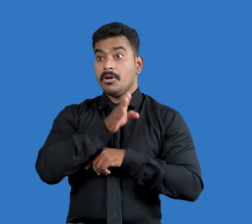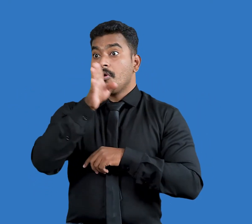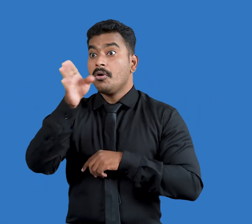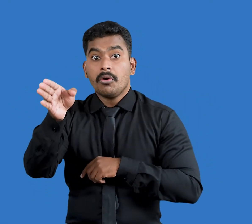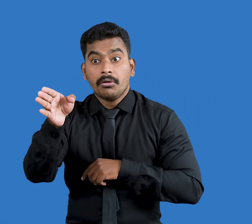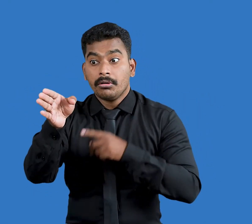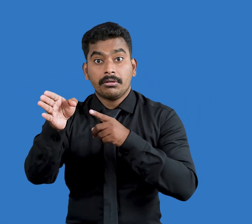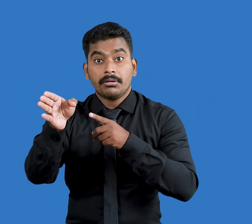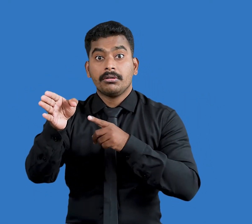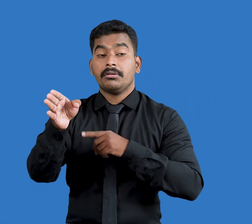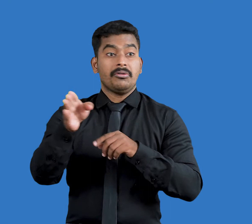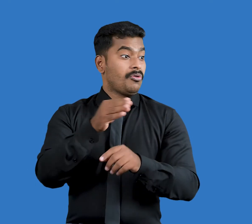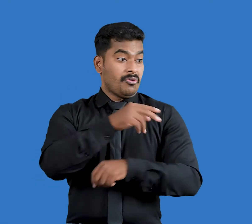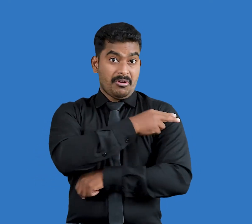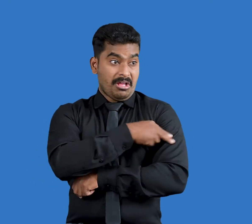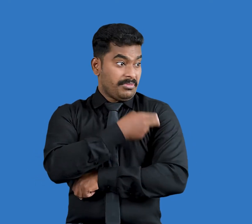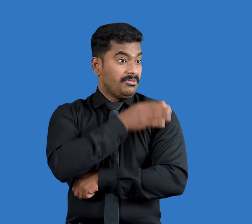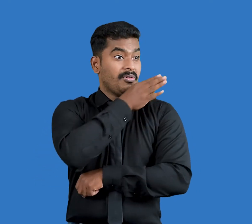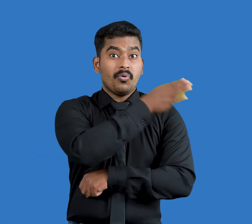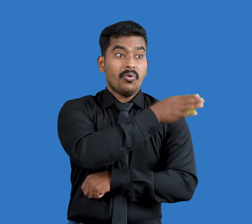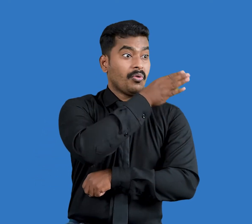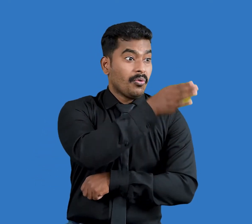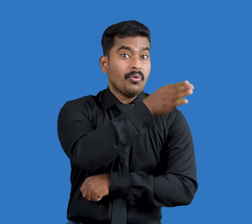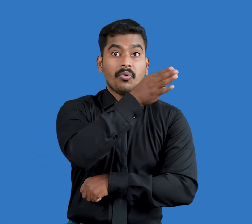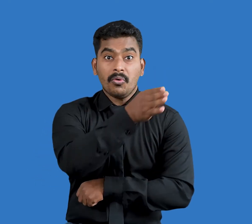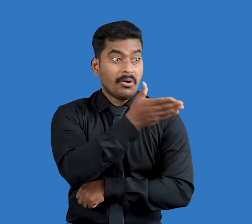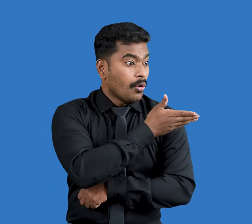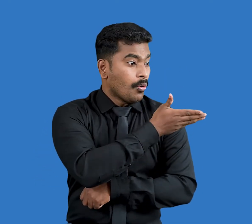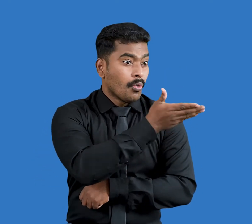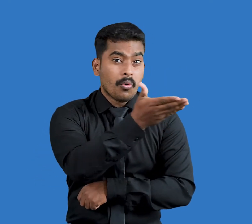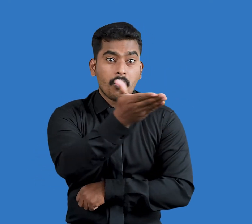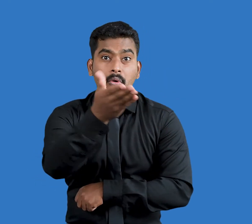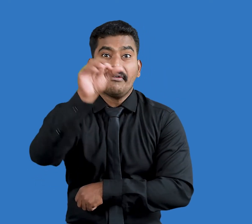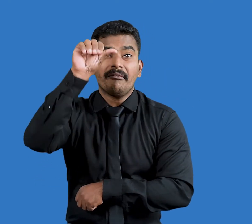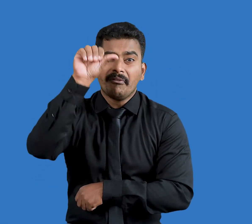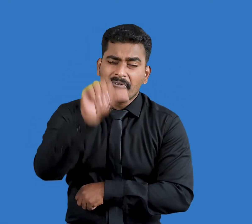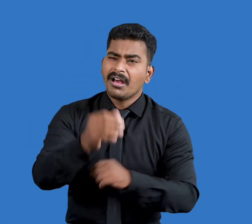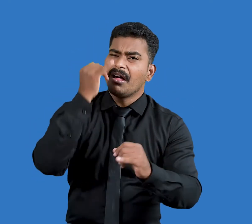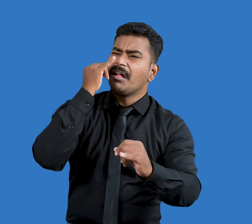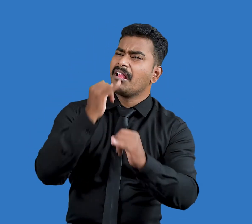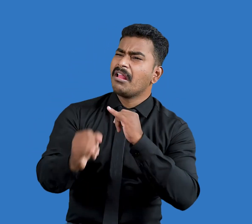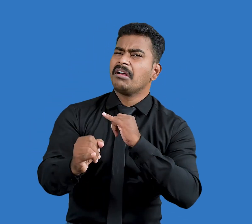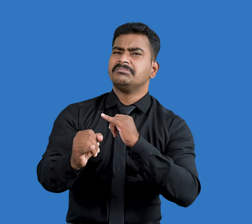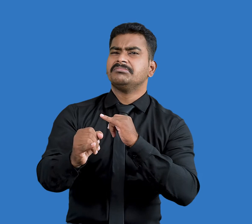seek out palliative care. It is in fact recommended that palliative care be initiated at the time of